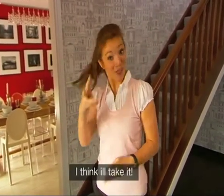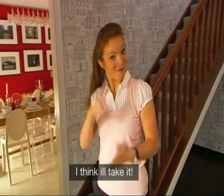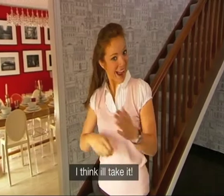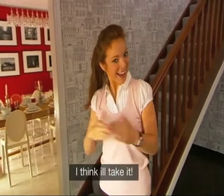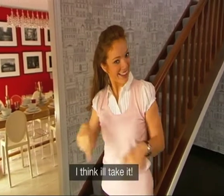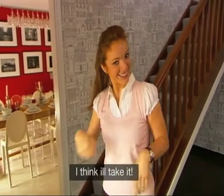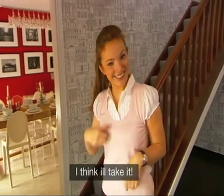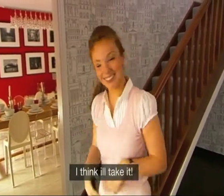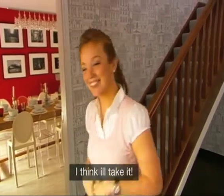I think I'll take it.